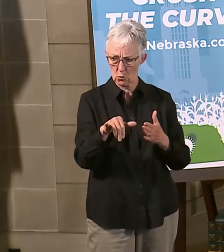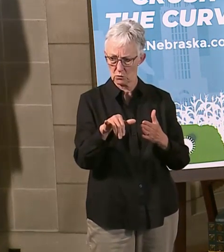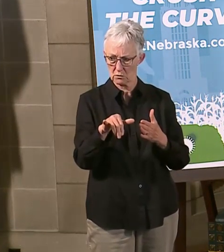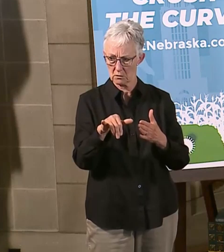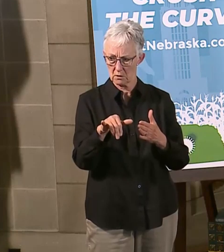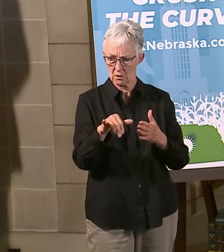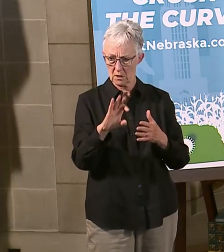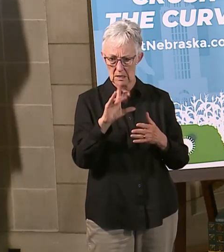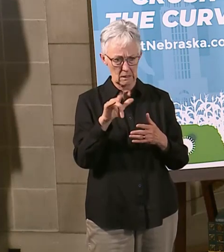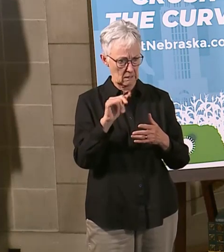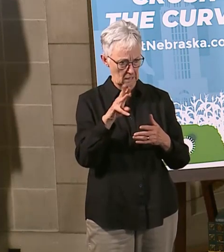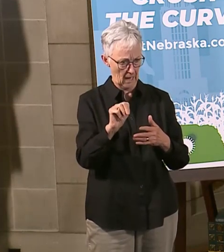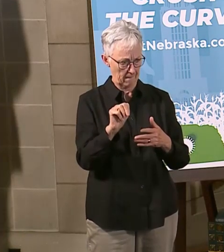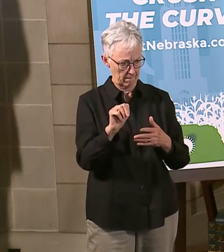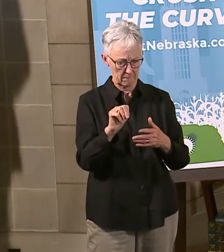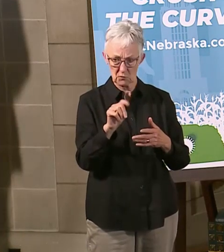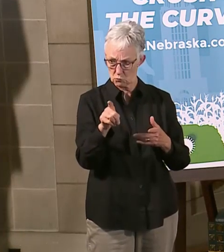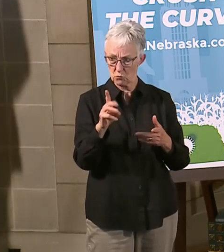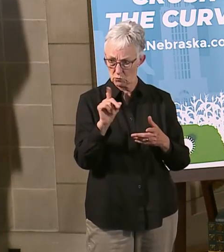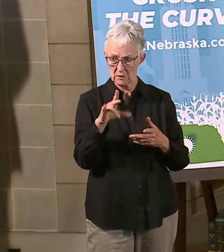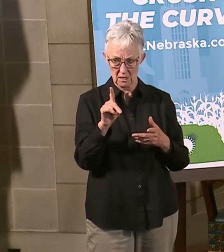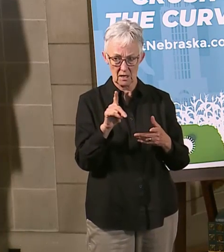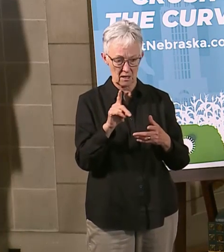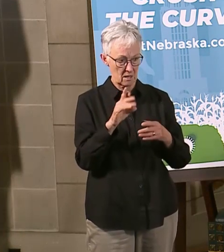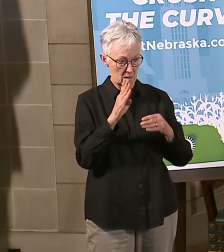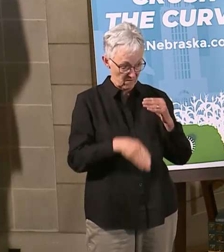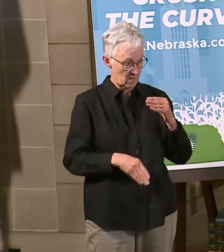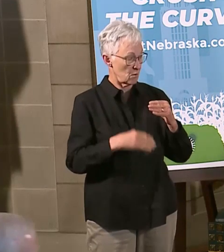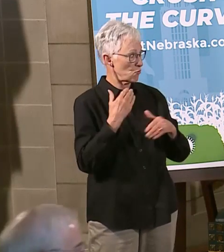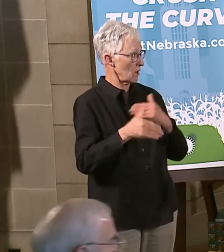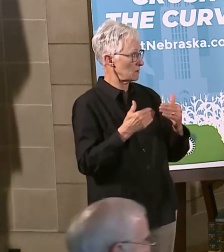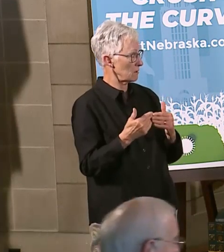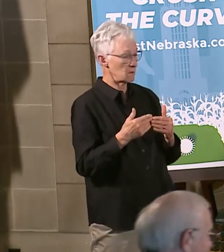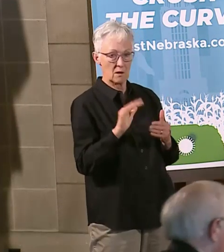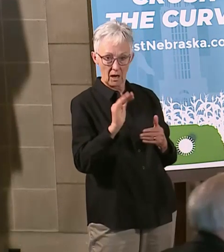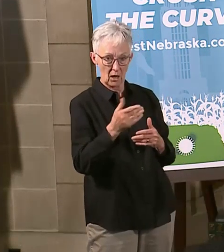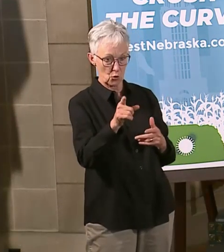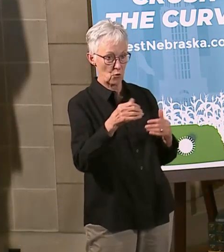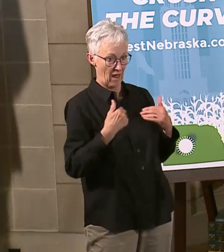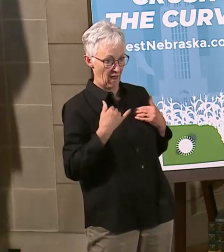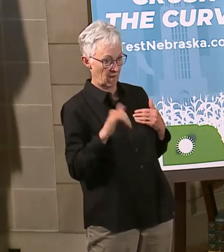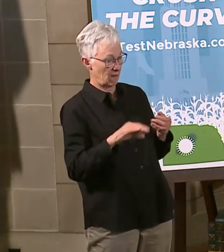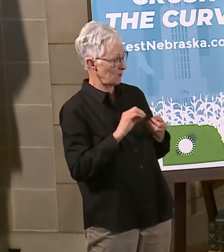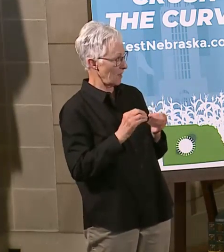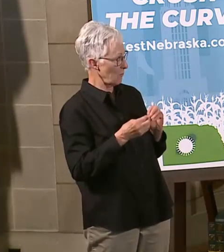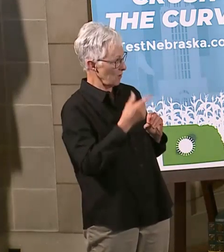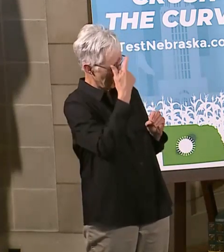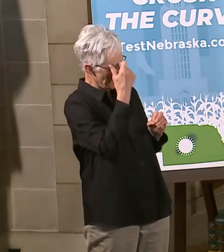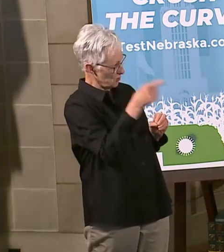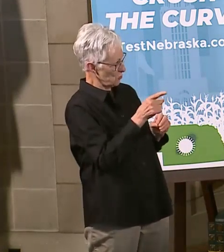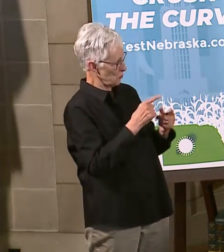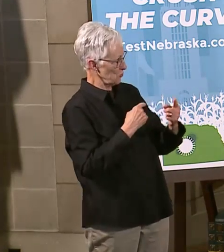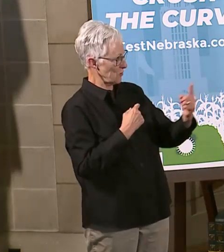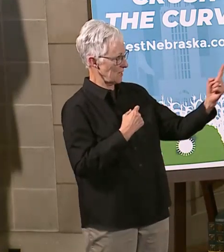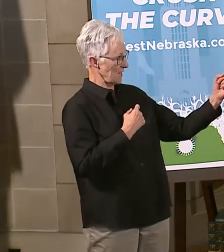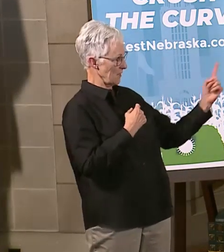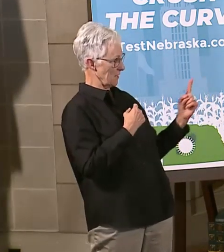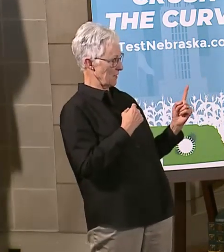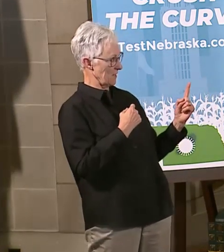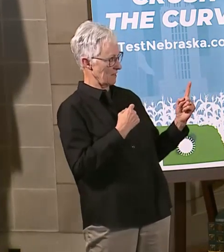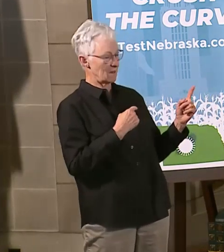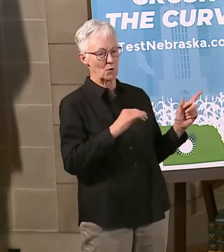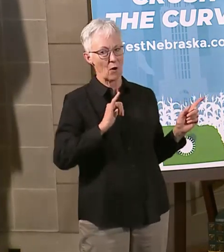numbers for that 21 to 28 day period? You must have it, because you're coming up here. Or you have an answer. I have an